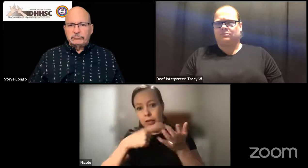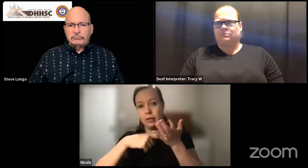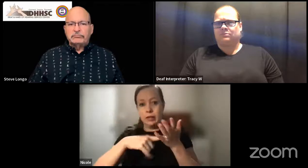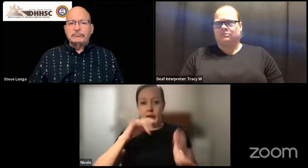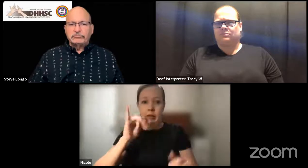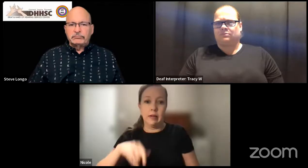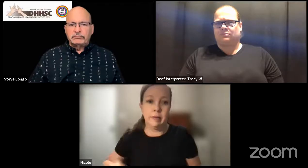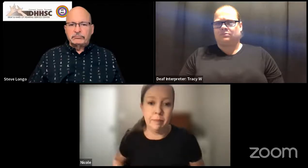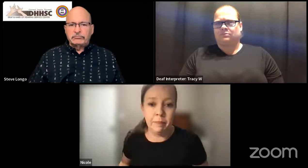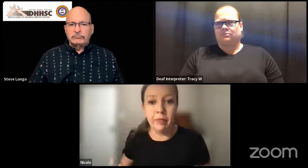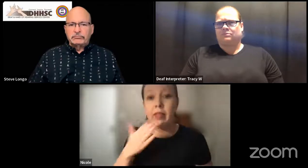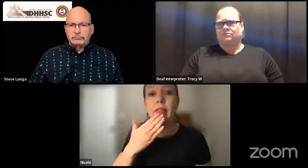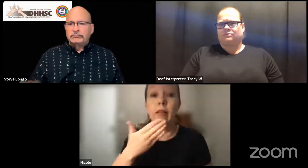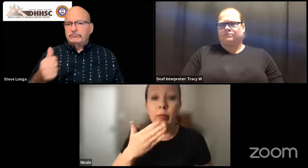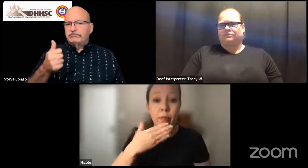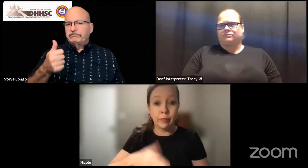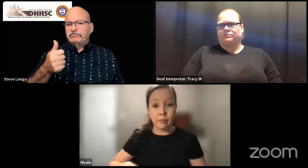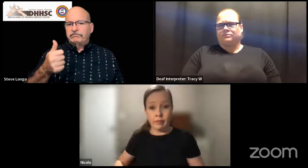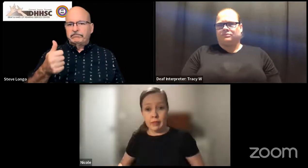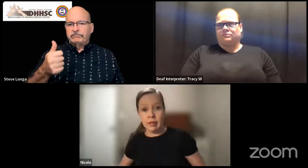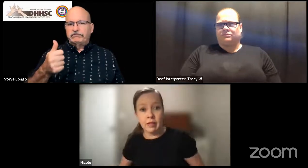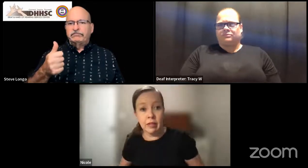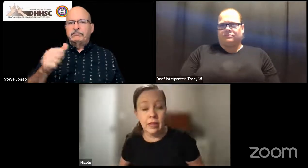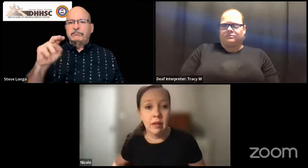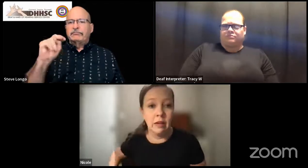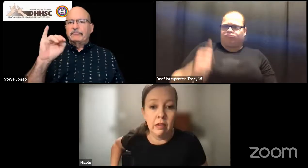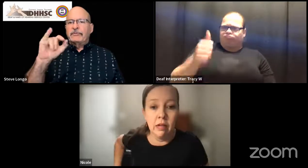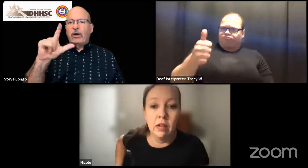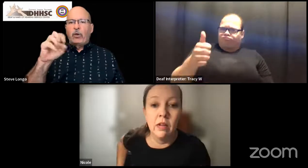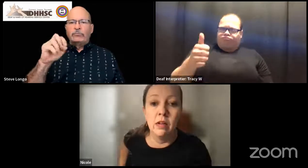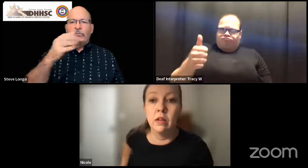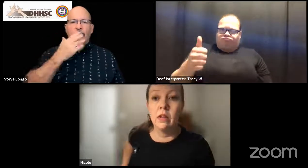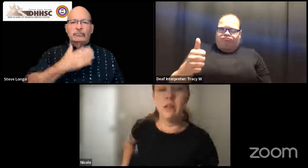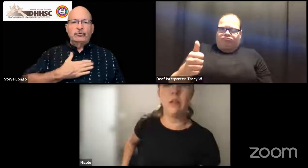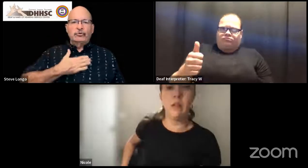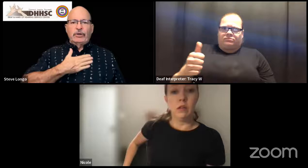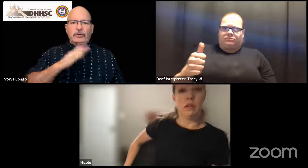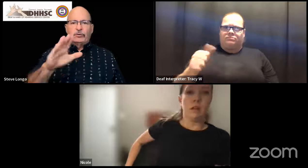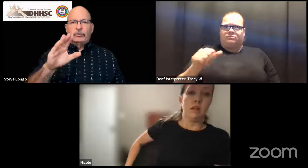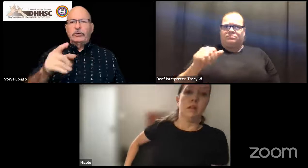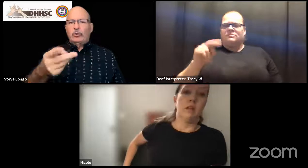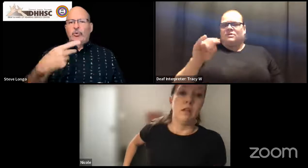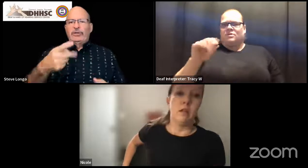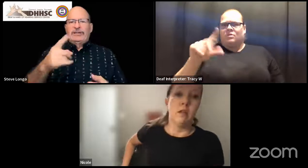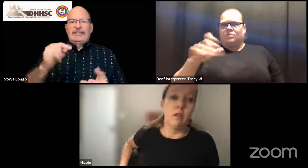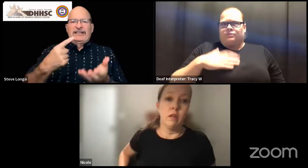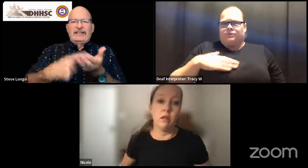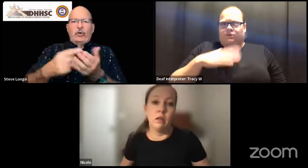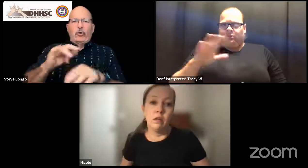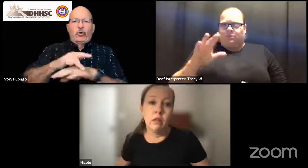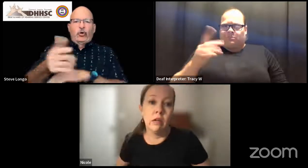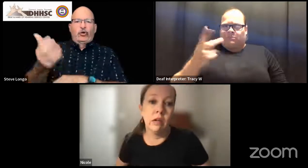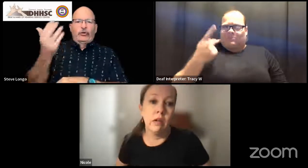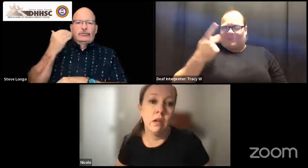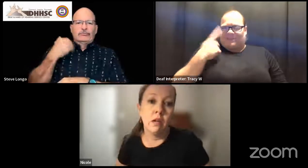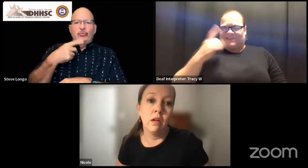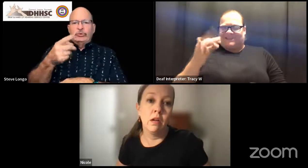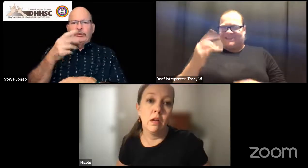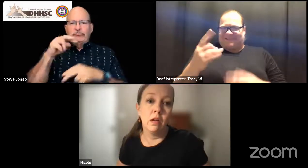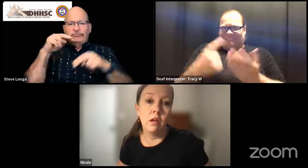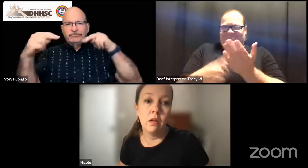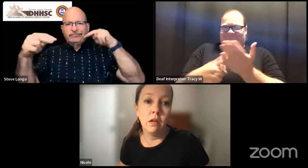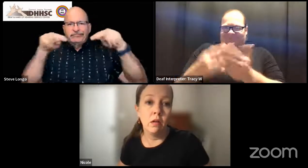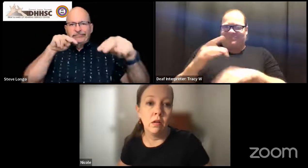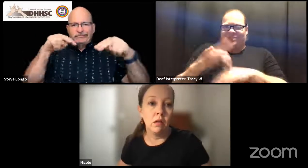share those ideas. I hope that we can come to something very, very soon. Thank you, Nicole. I truly appreciate your